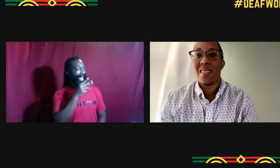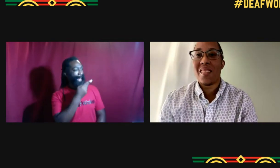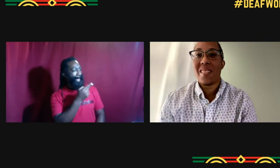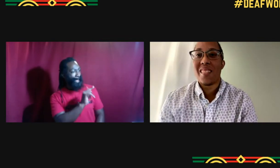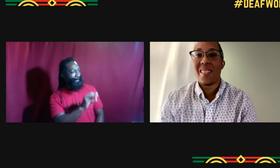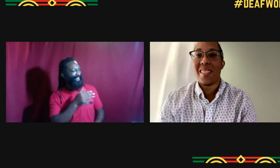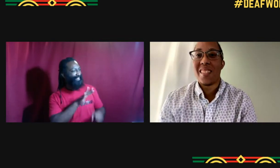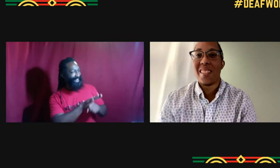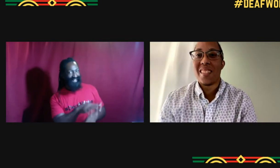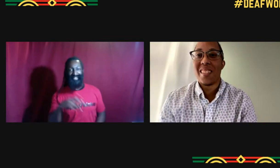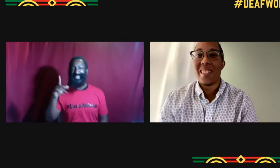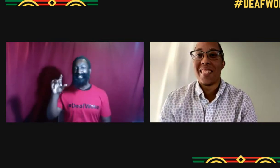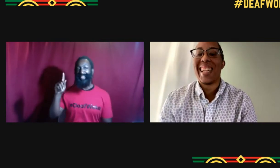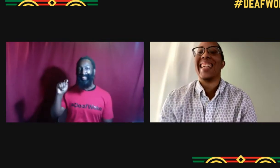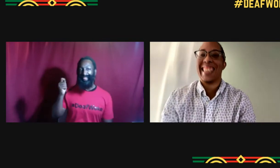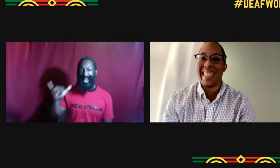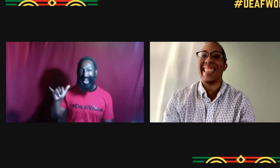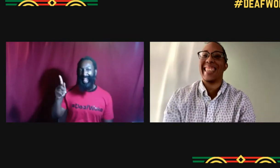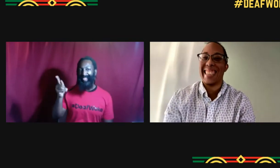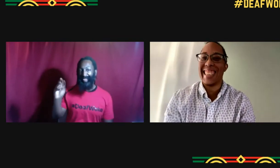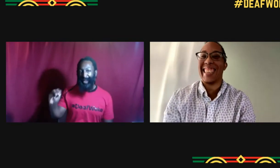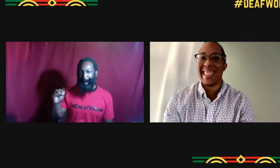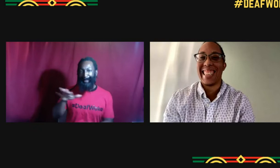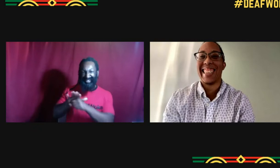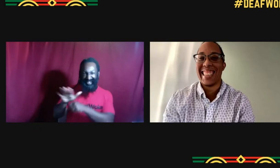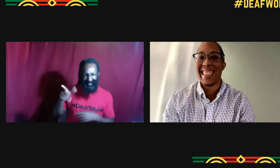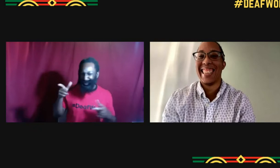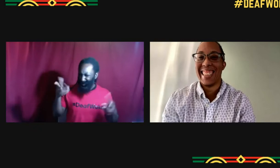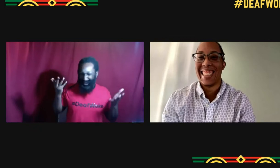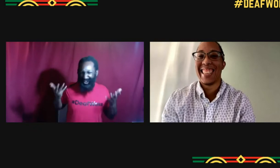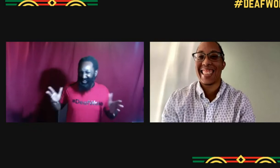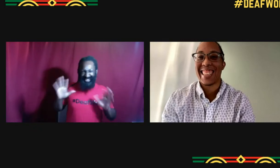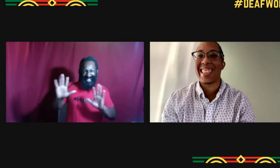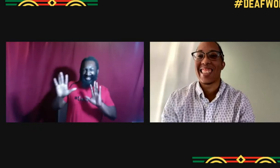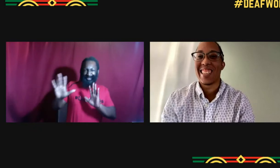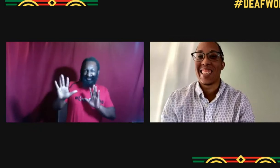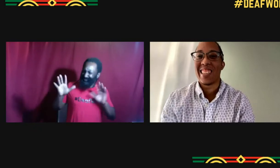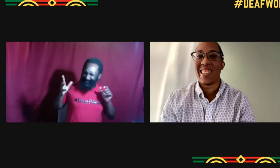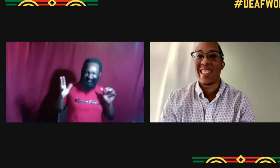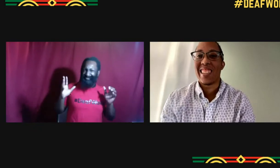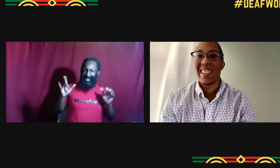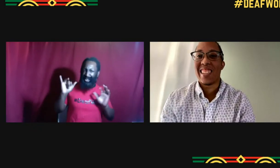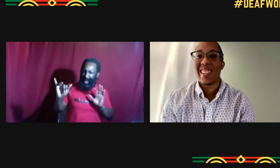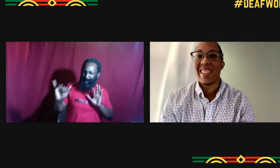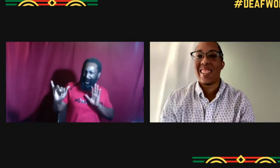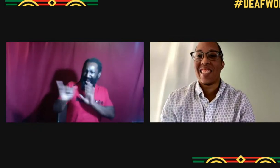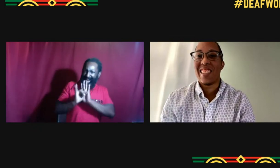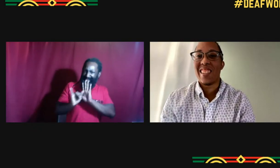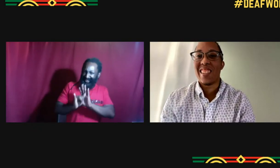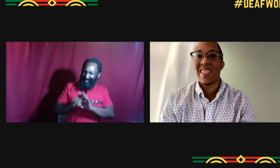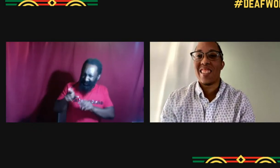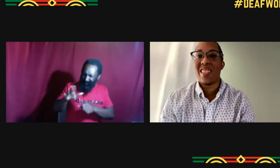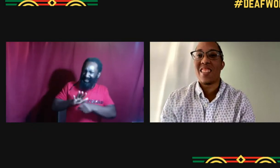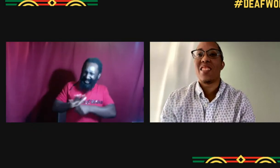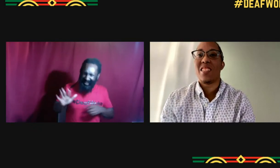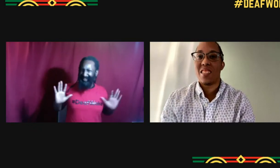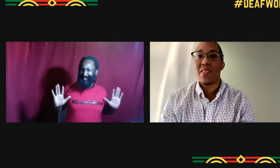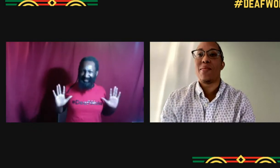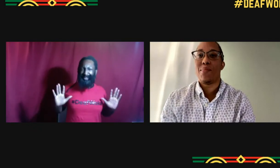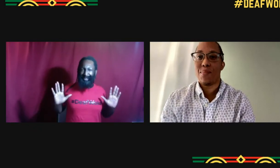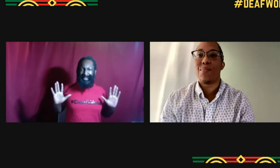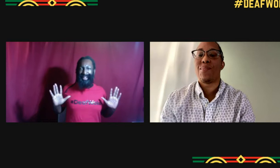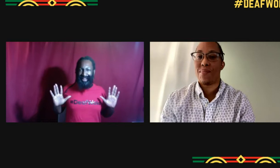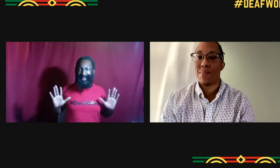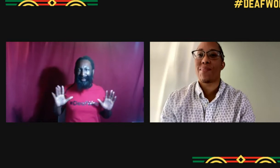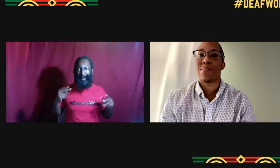You're she enough. You're him enough. You're they, them enough. You're already enough.